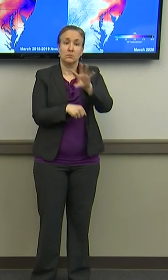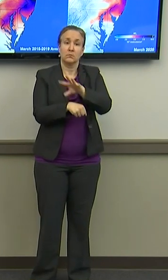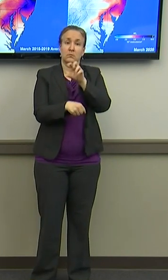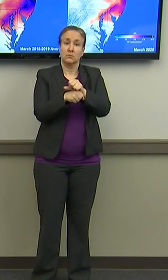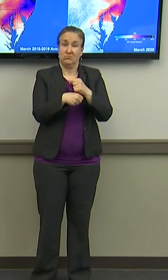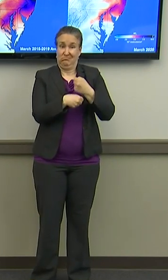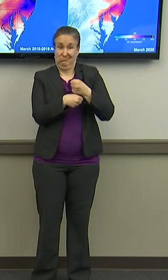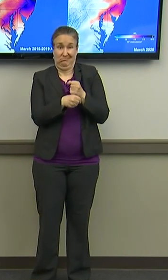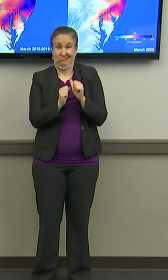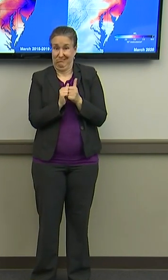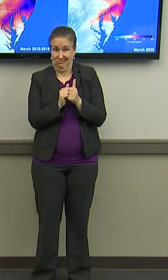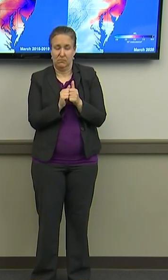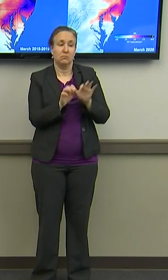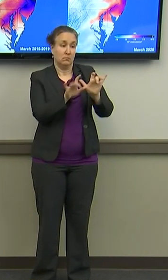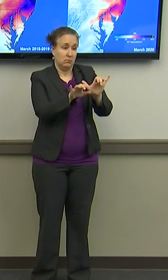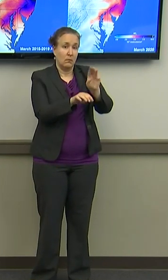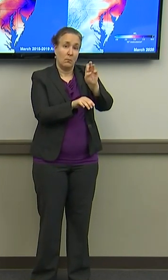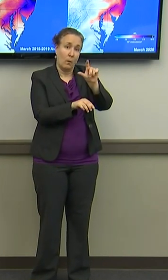be made at